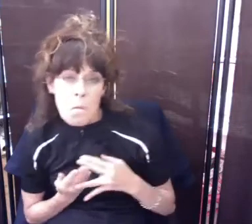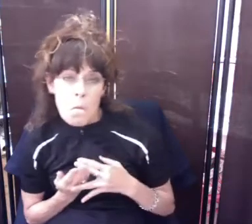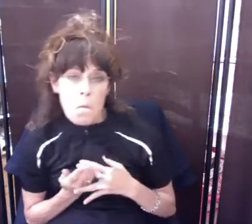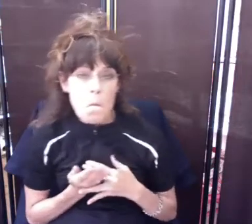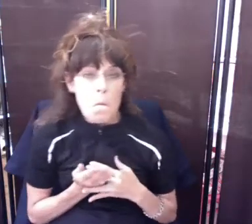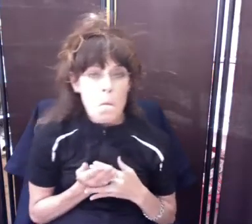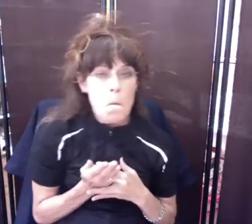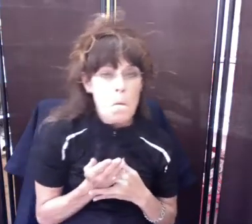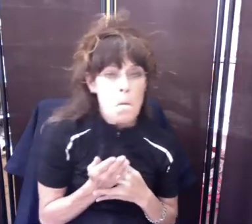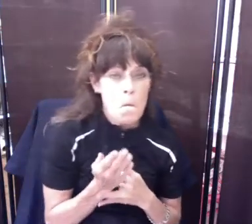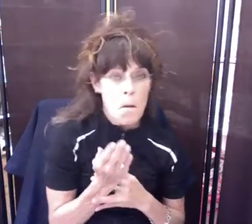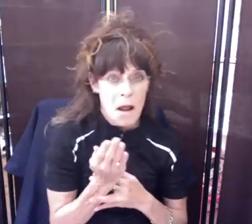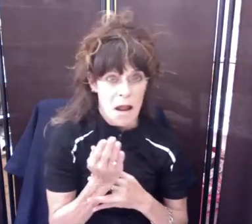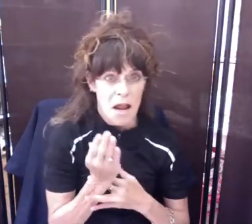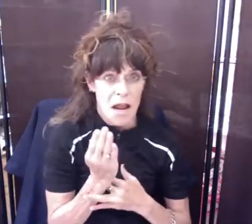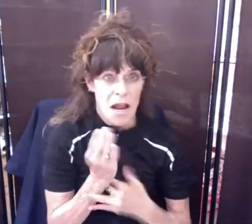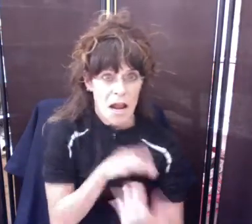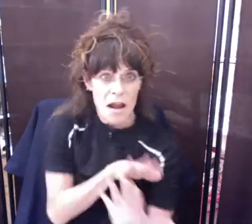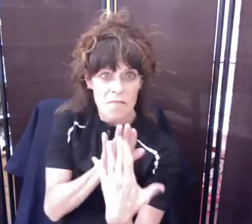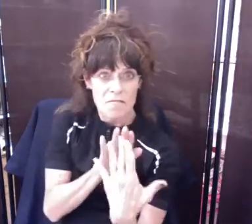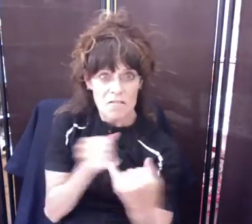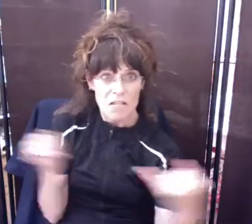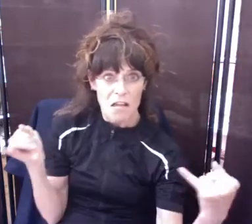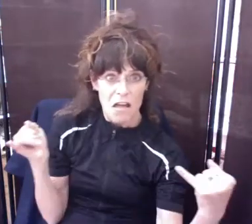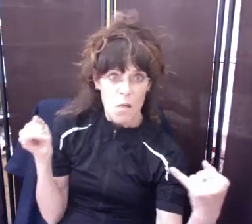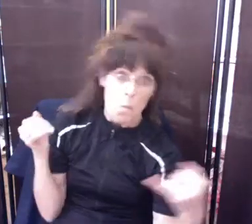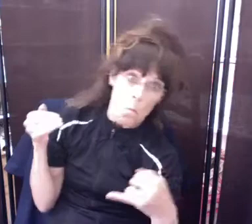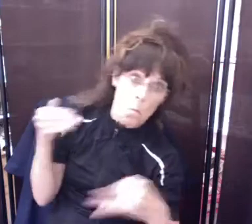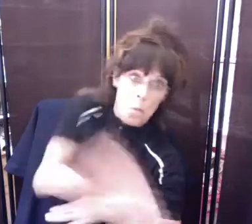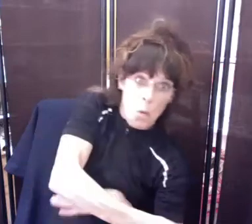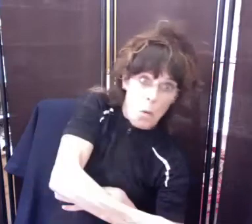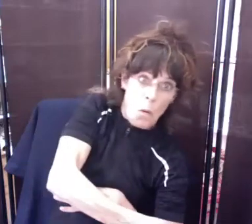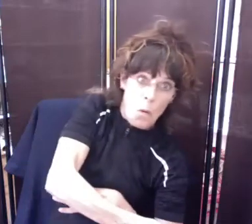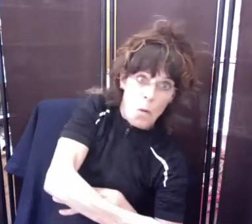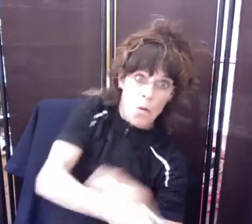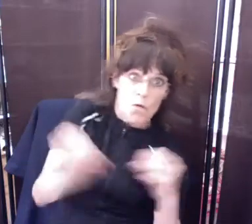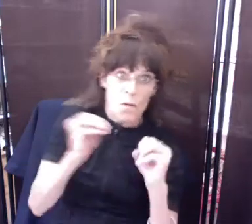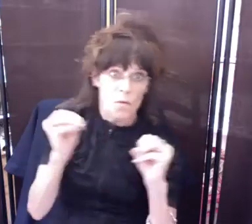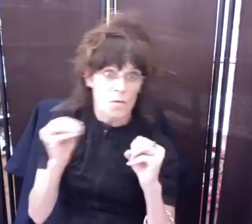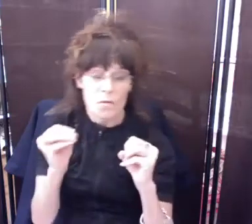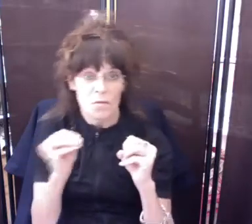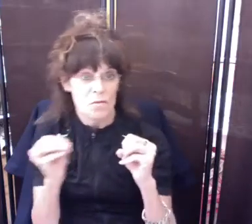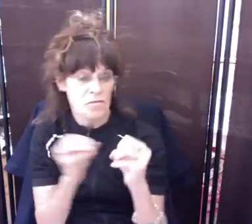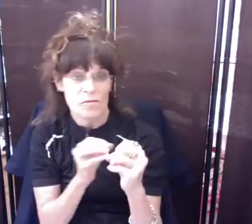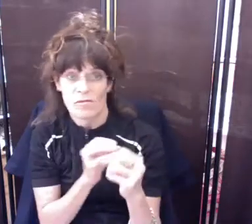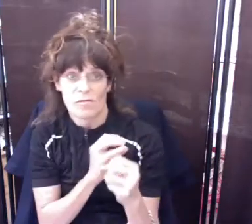I don't know where I crossed that line, because I crossed that line a long time before I was even interested in not